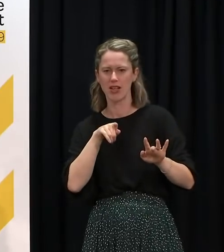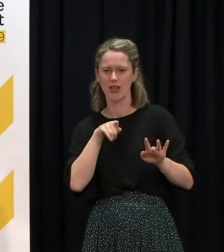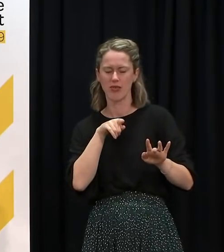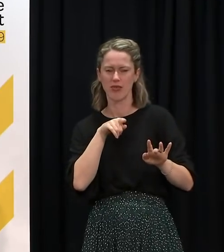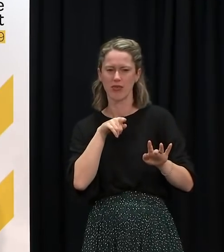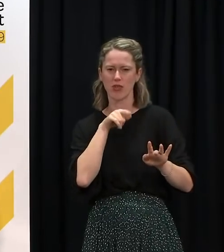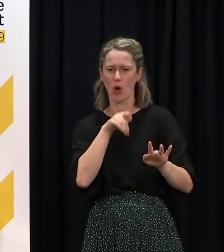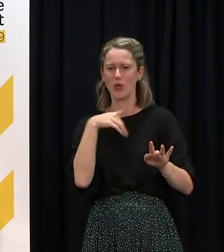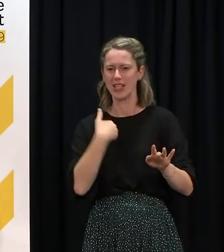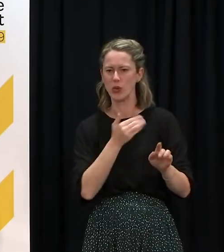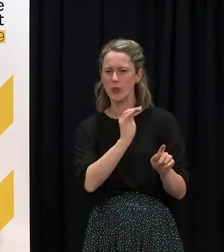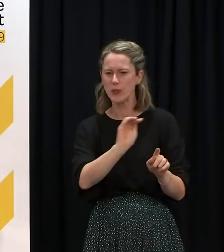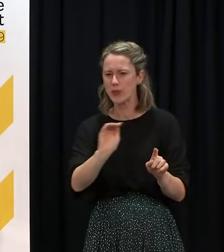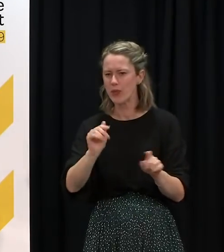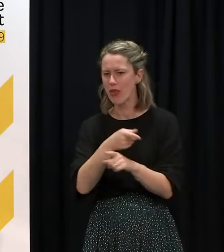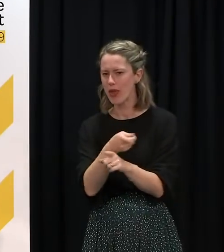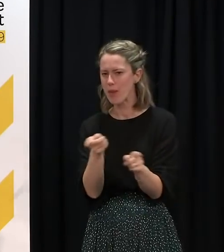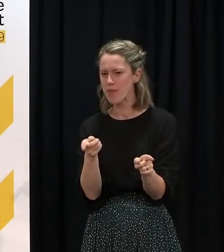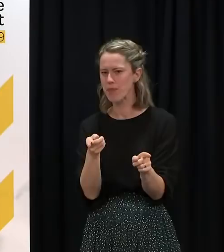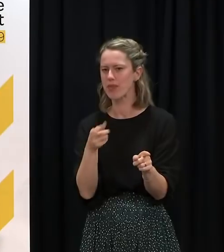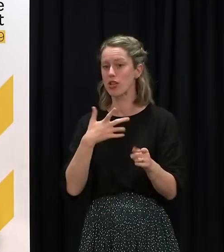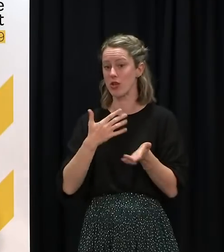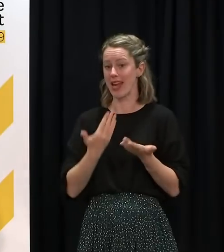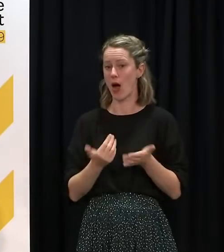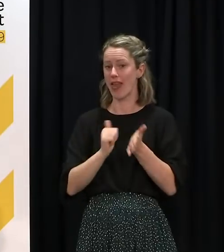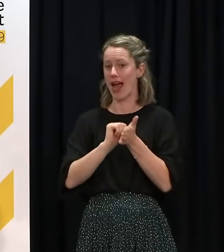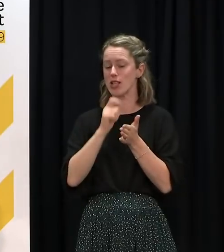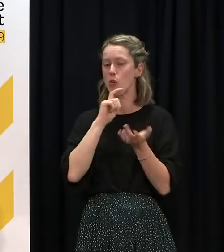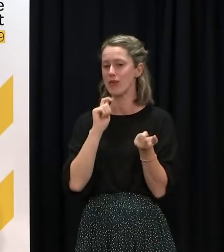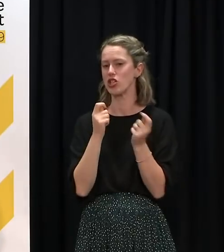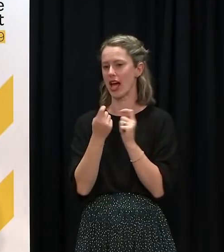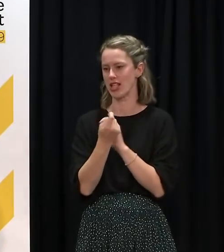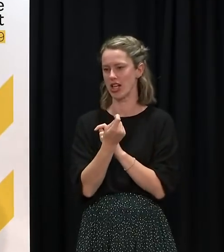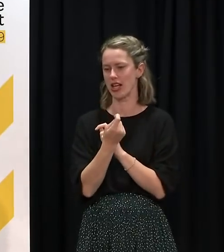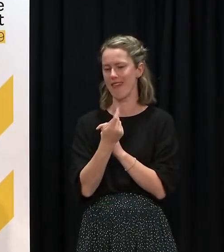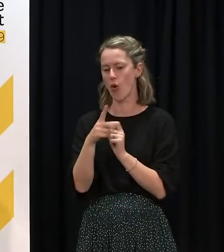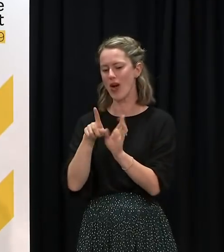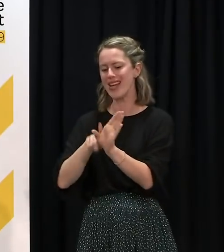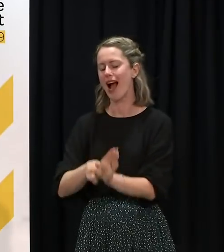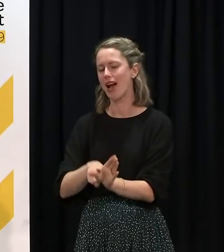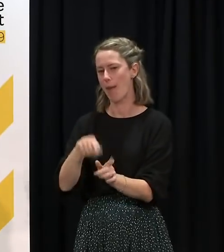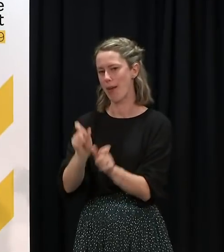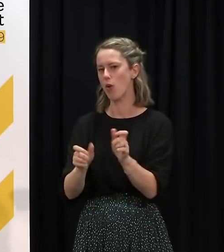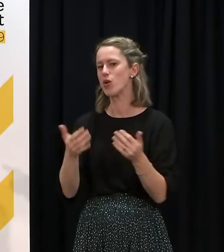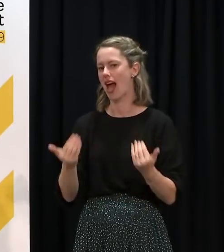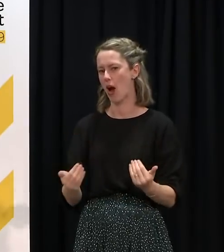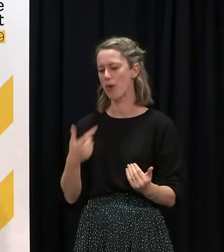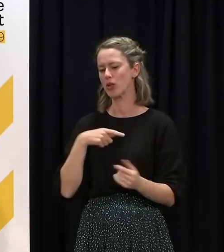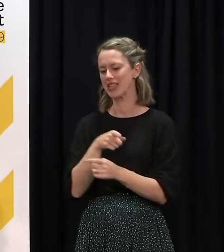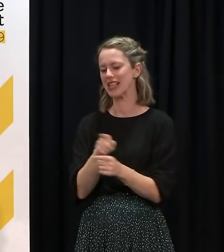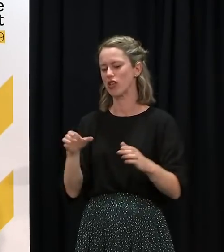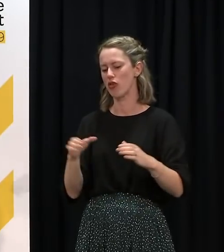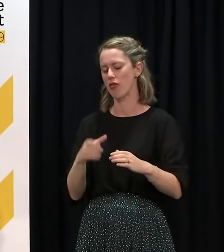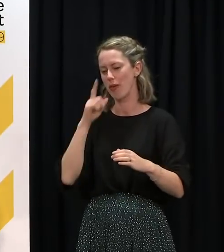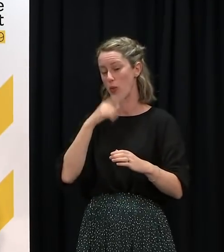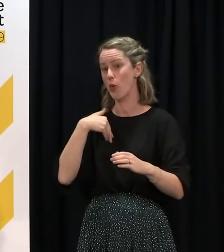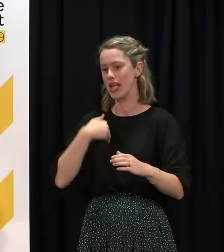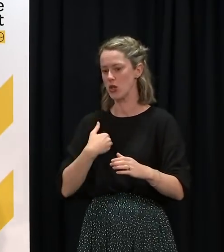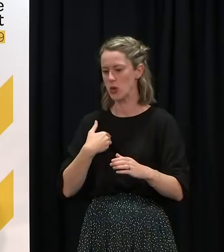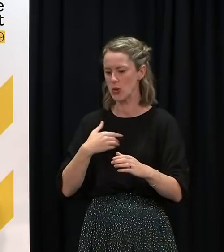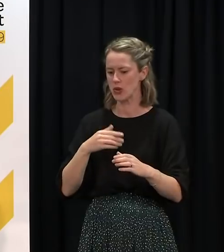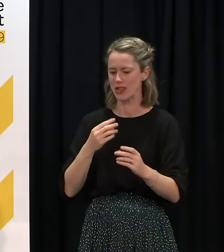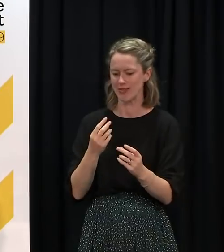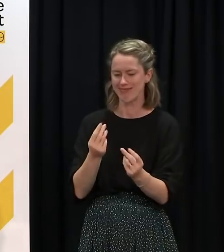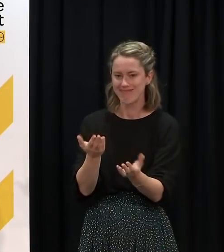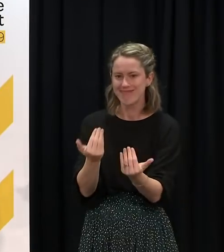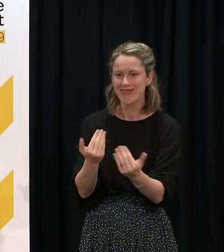particular campaign. And so we're shifting the campaign up a bit, that it is skewed younger now, because that's the demographic that we need to reach more